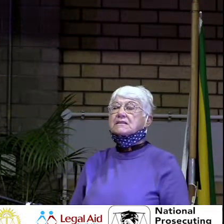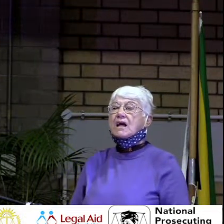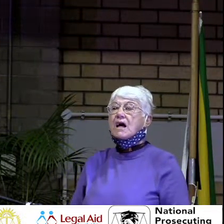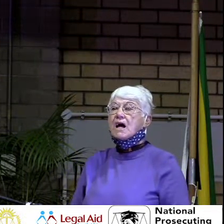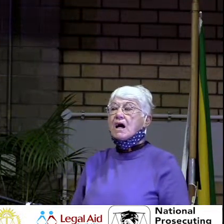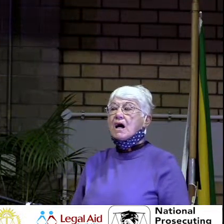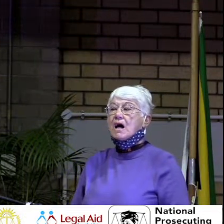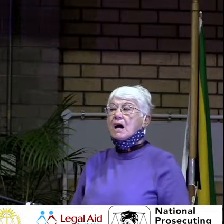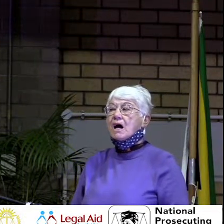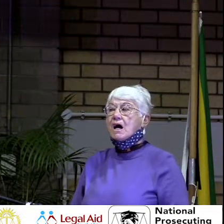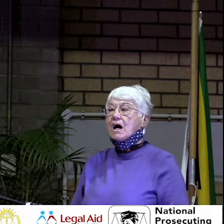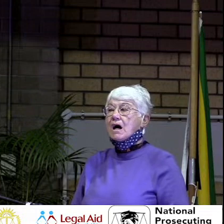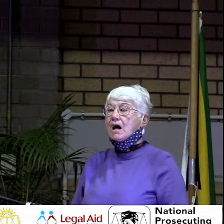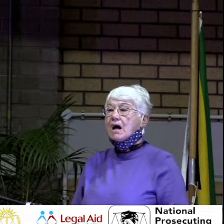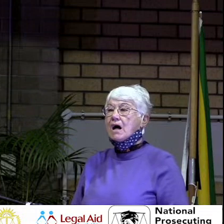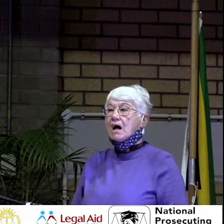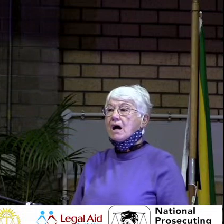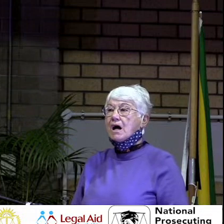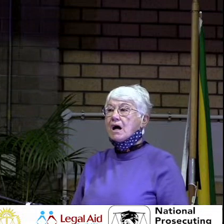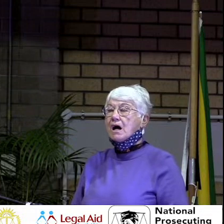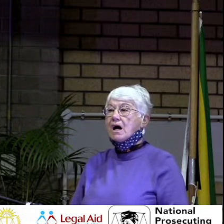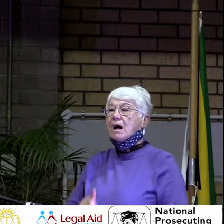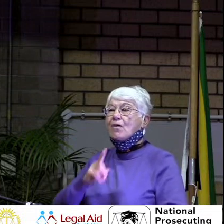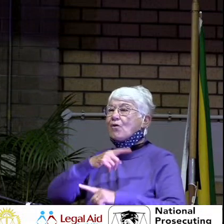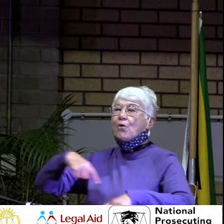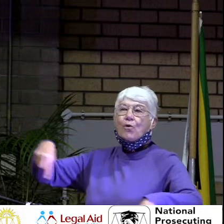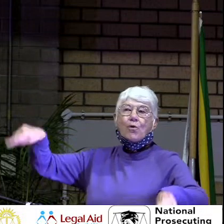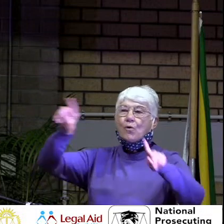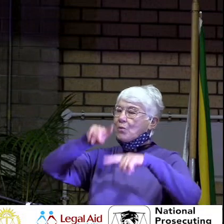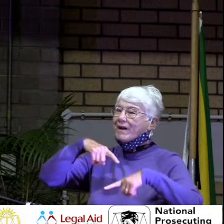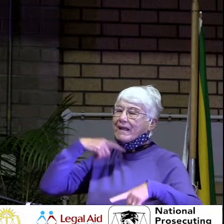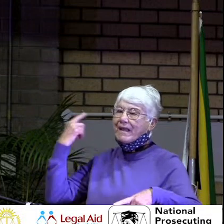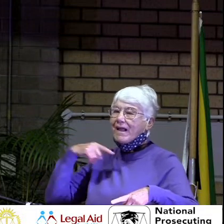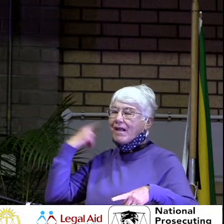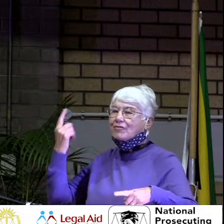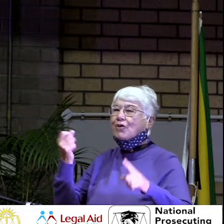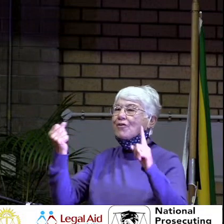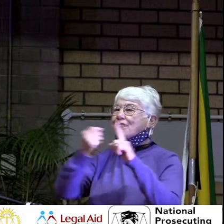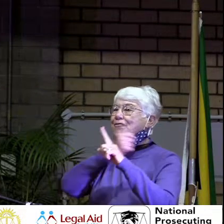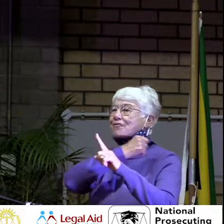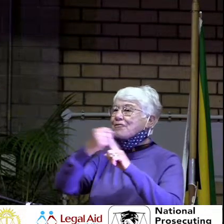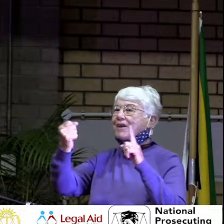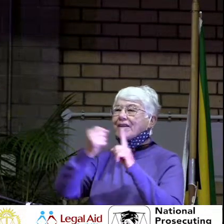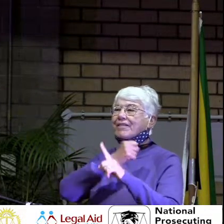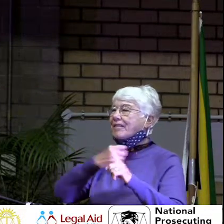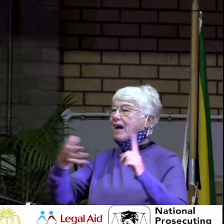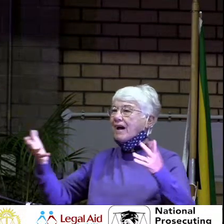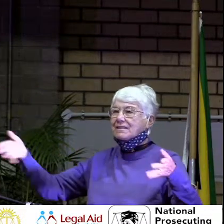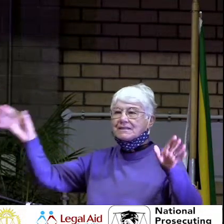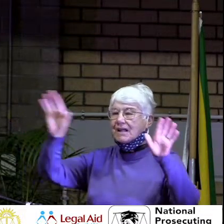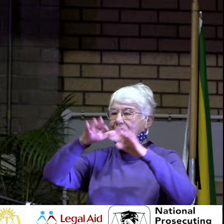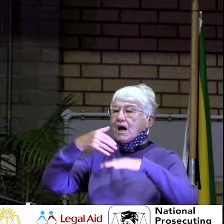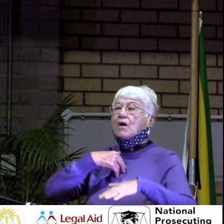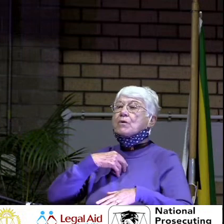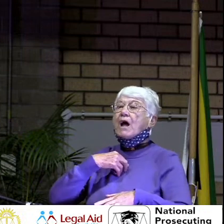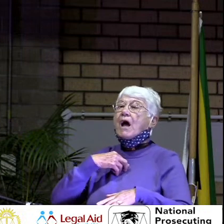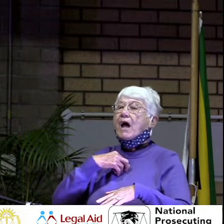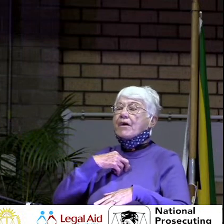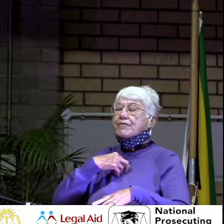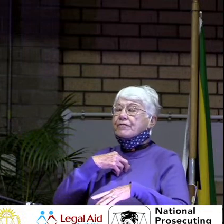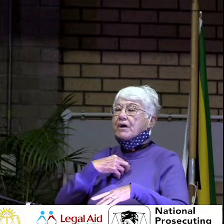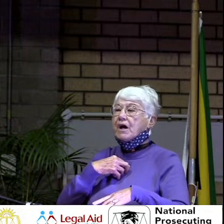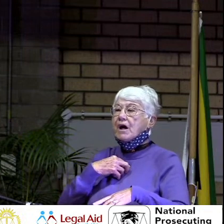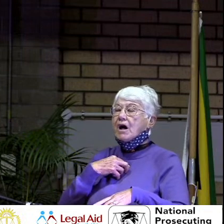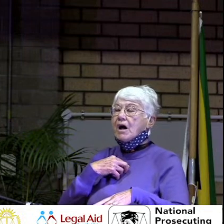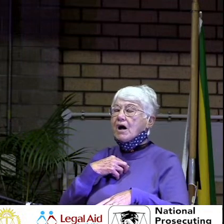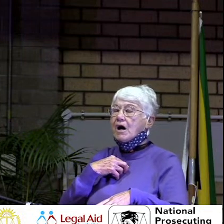for the victims of our gender-based violence. And normally the moment of silence is not necessarily only